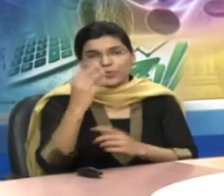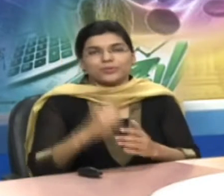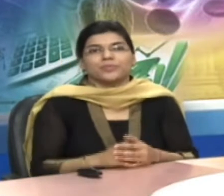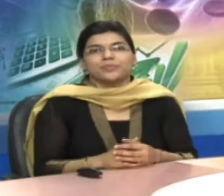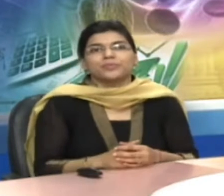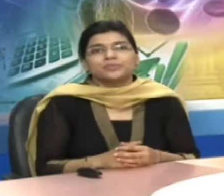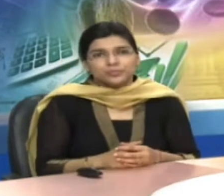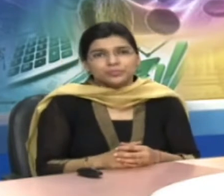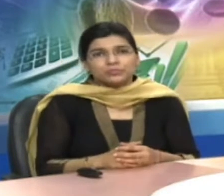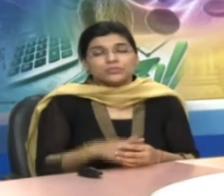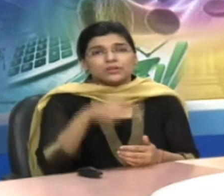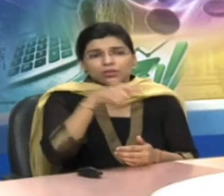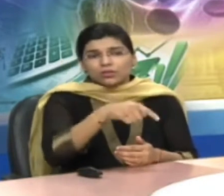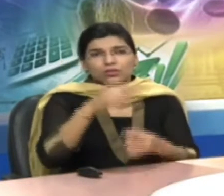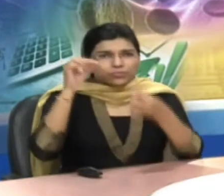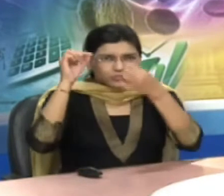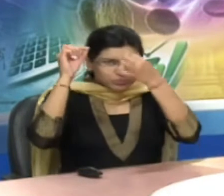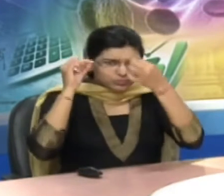Question number four.